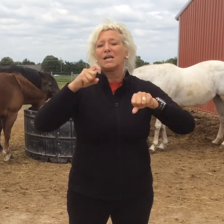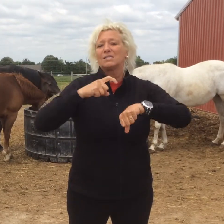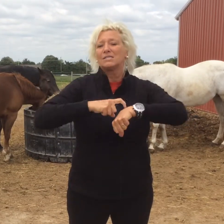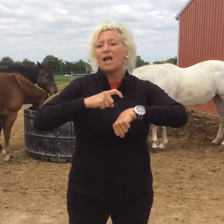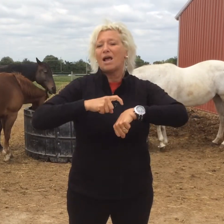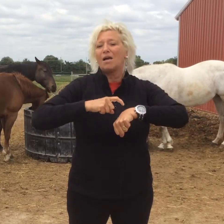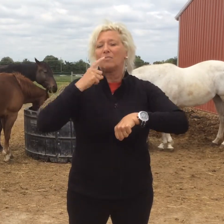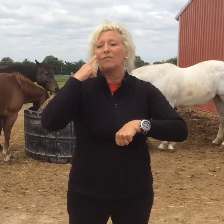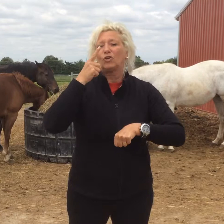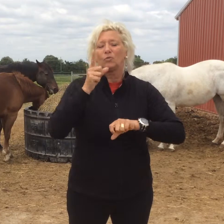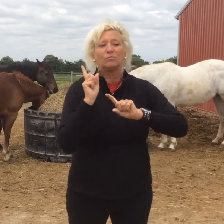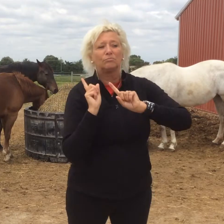It takes time.